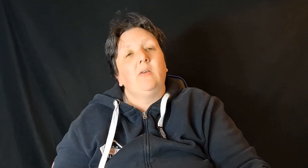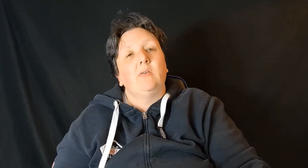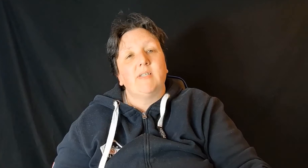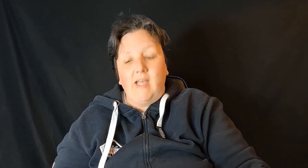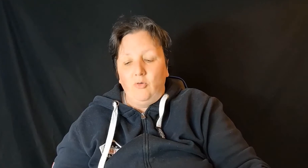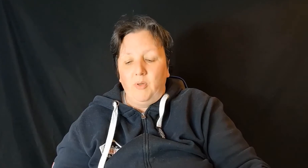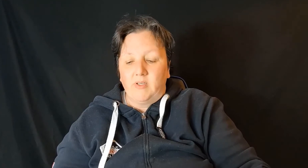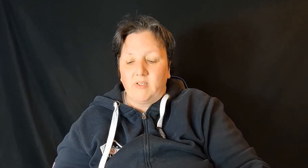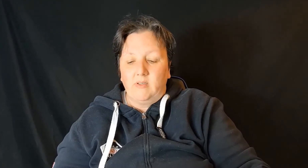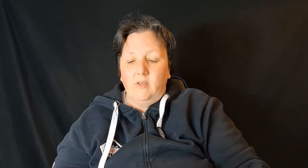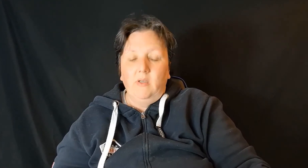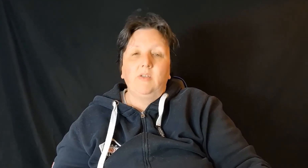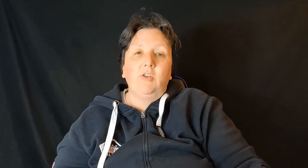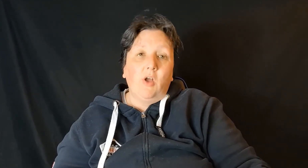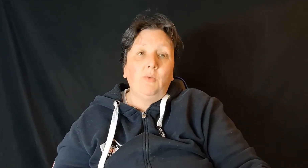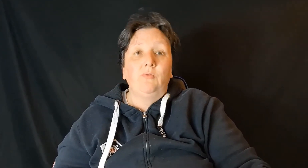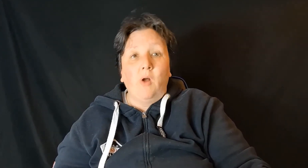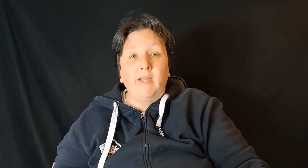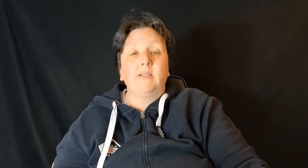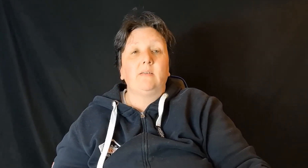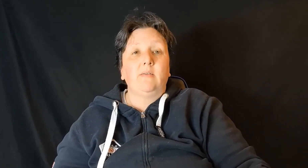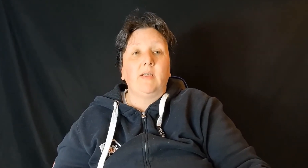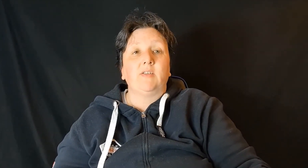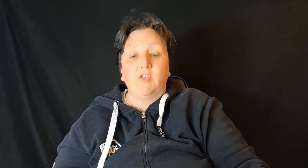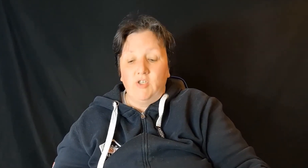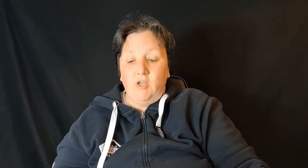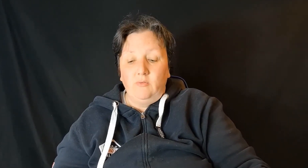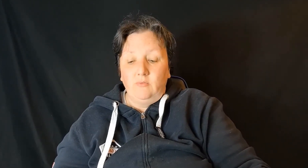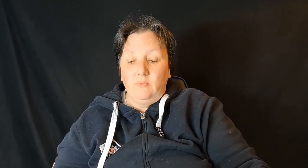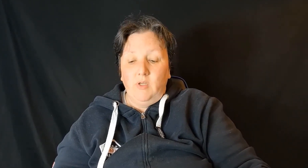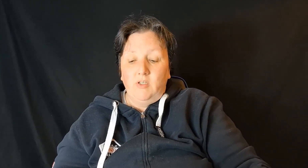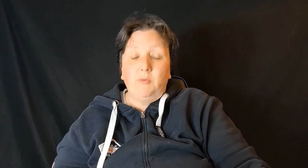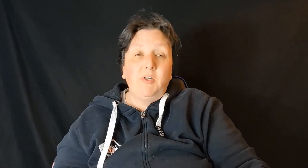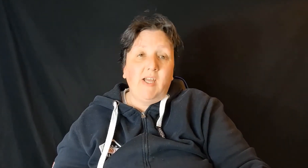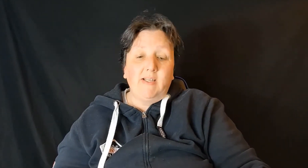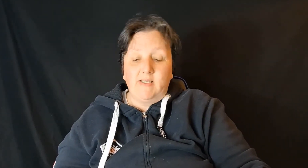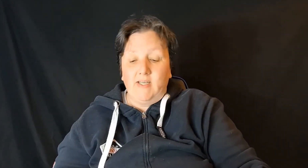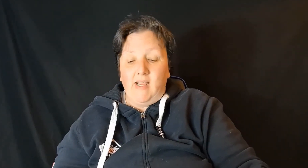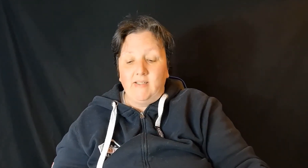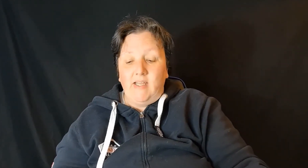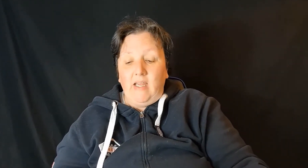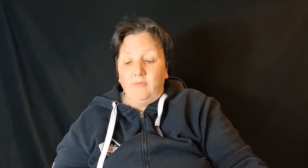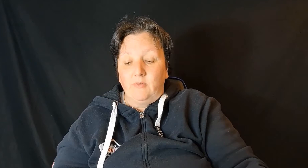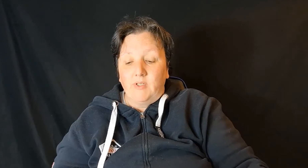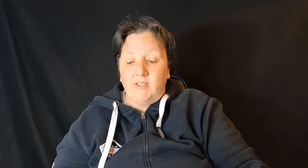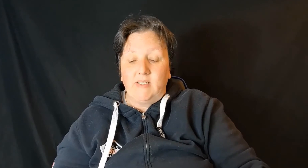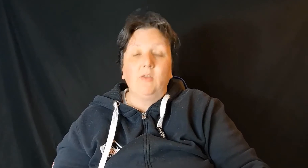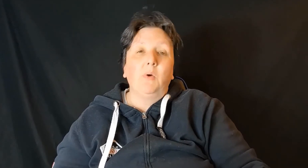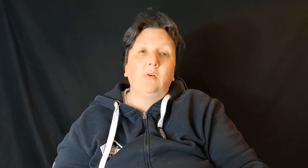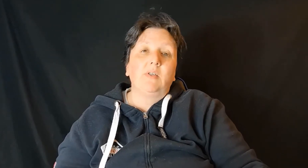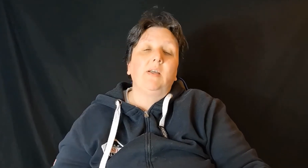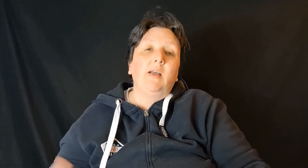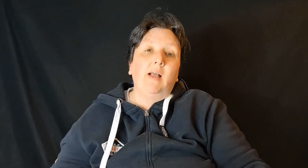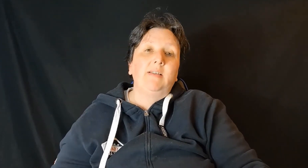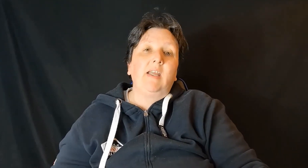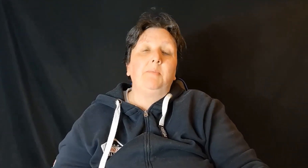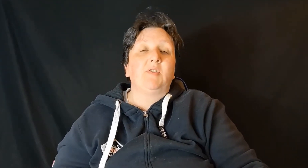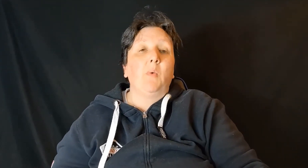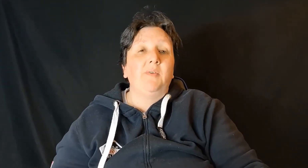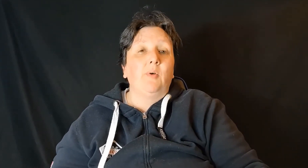God to help us to know the right things to do, to protect us against the evil that is in the world and to keep us away from